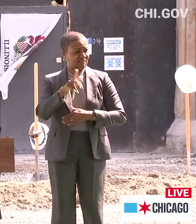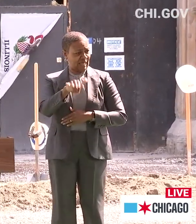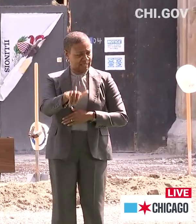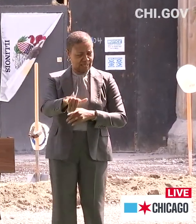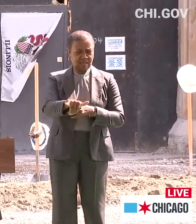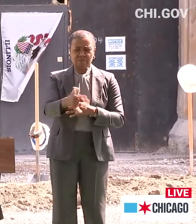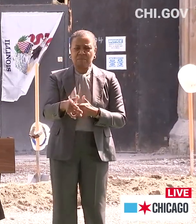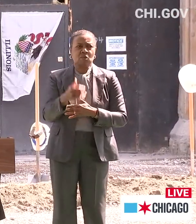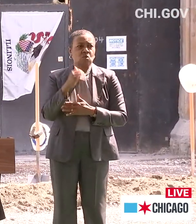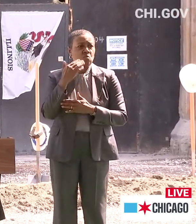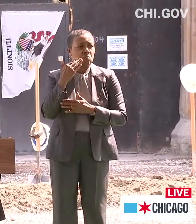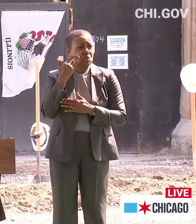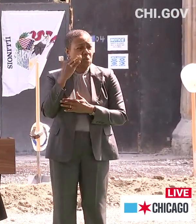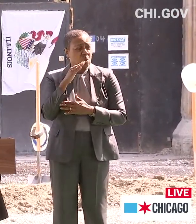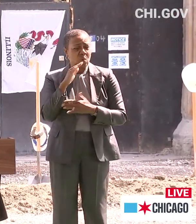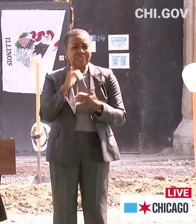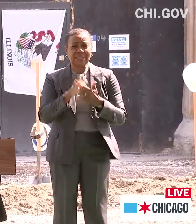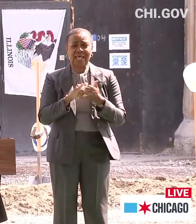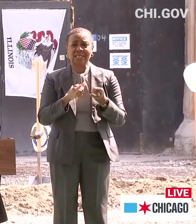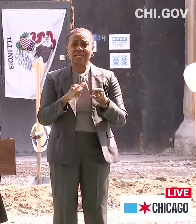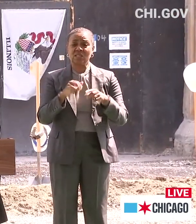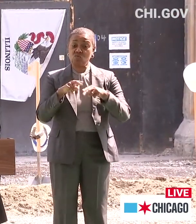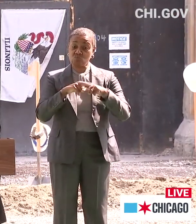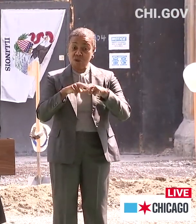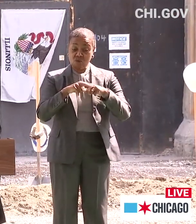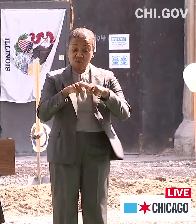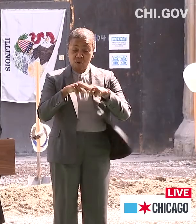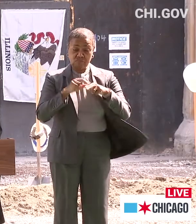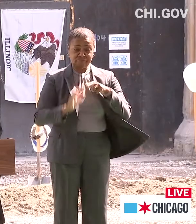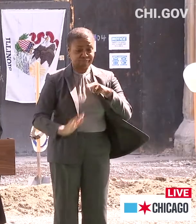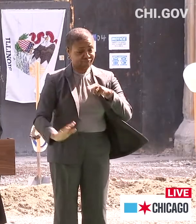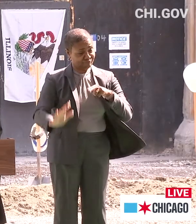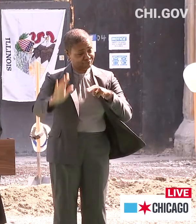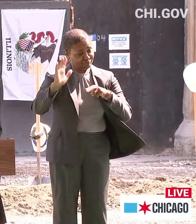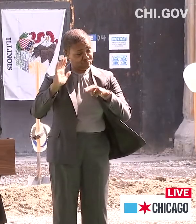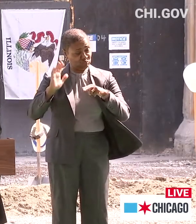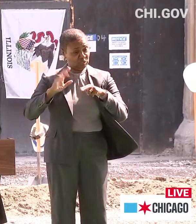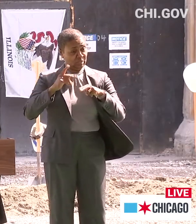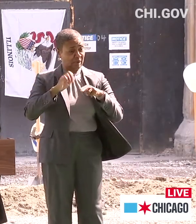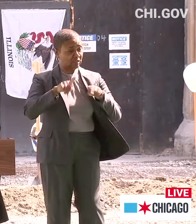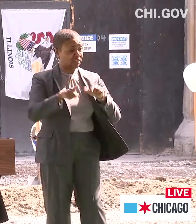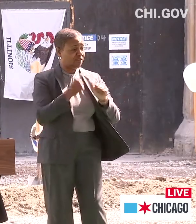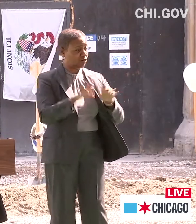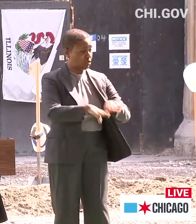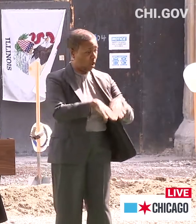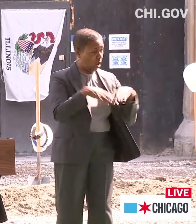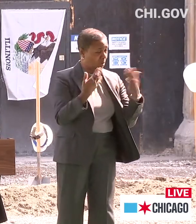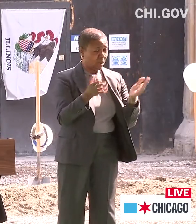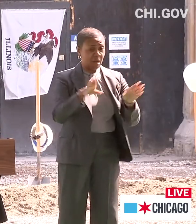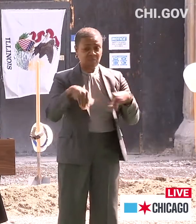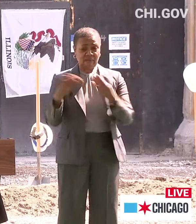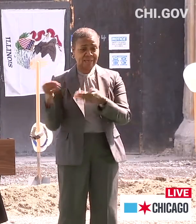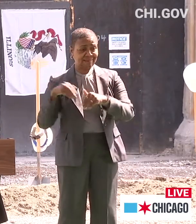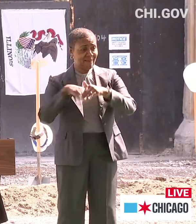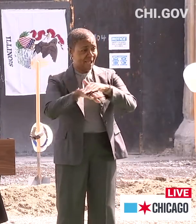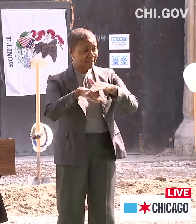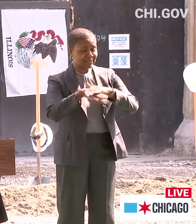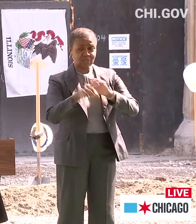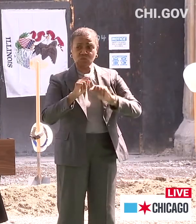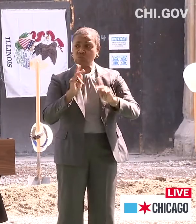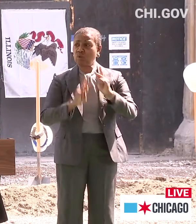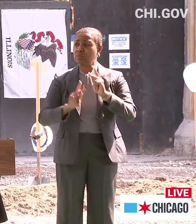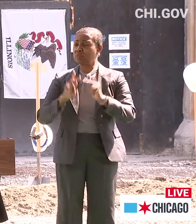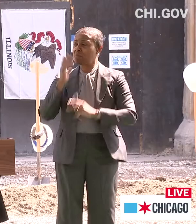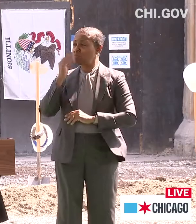may not realize is that the railroad, way back when those parks opened up to the public, provided access to those